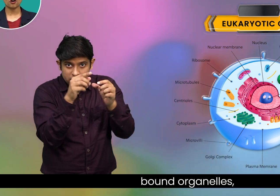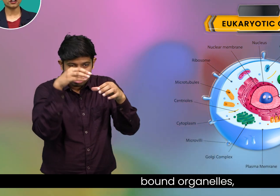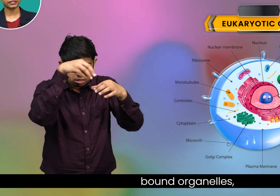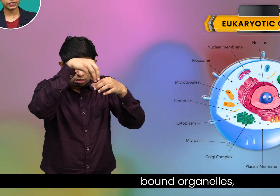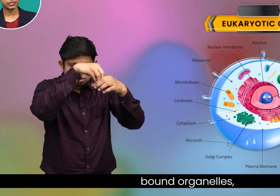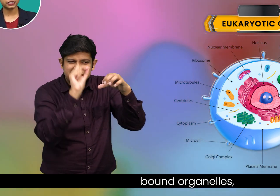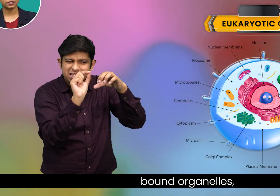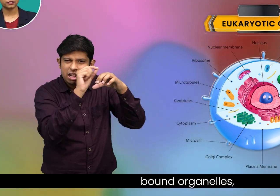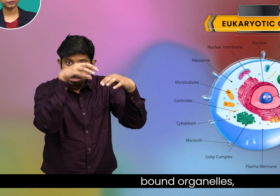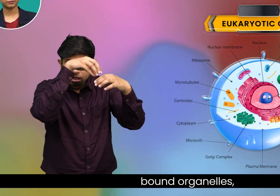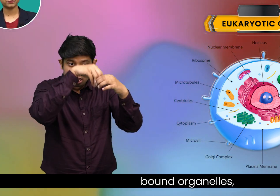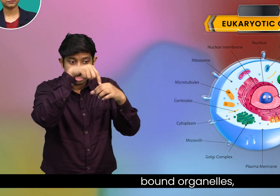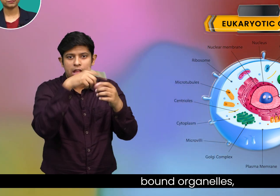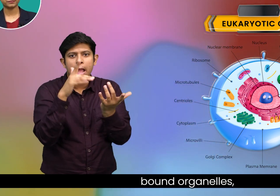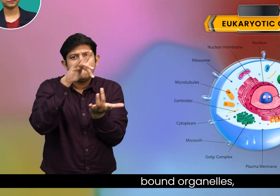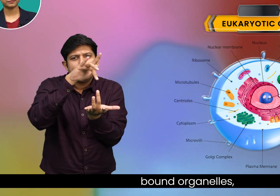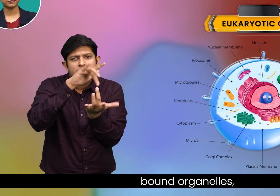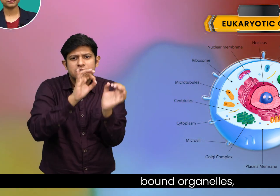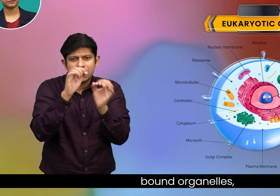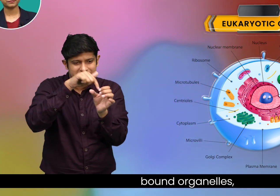born organelles,